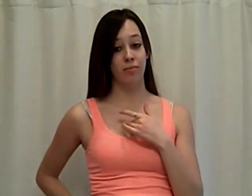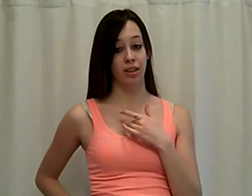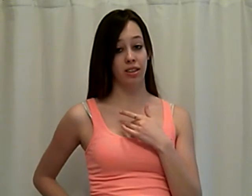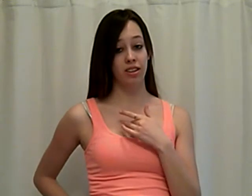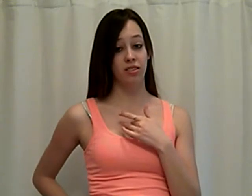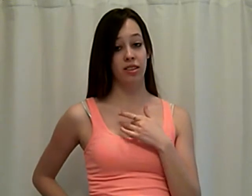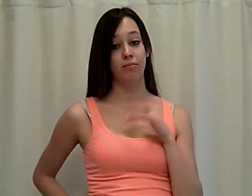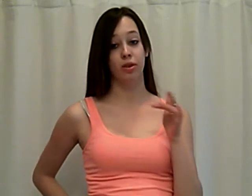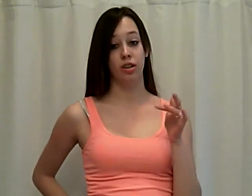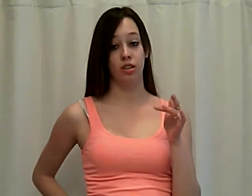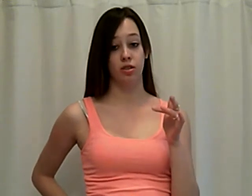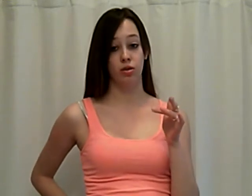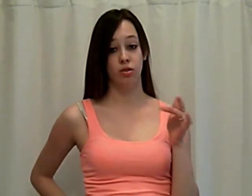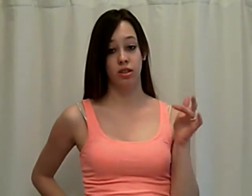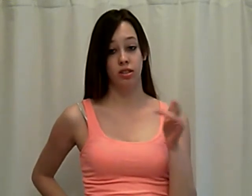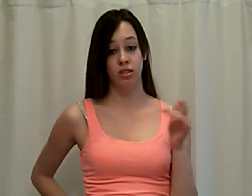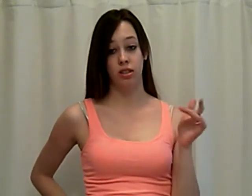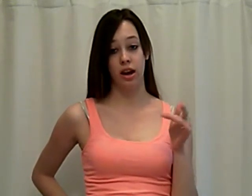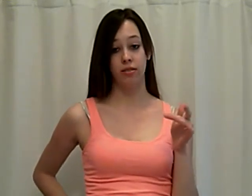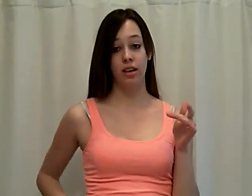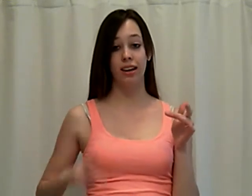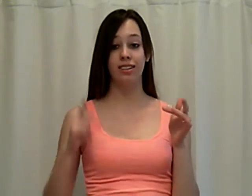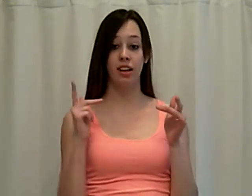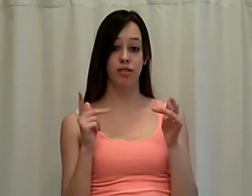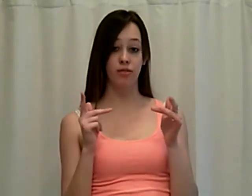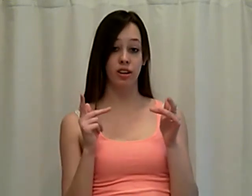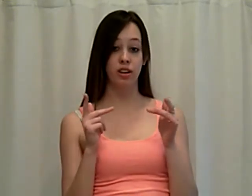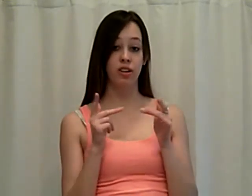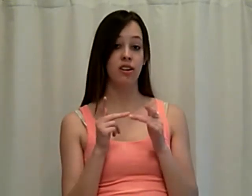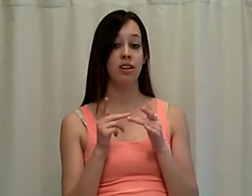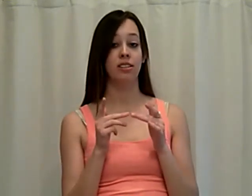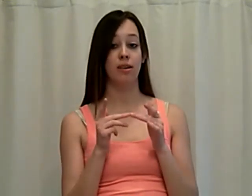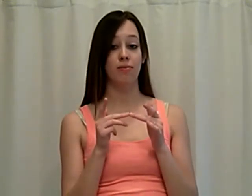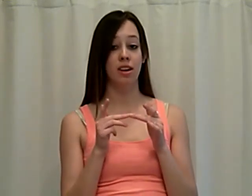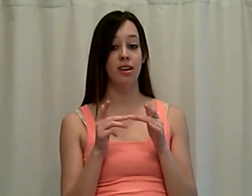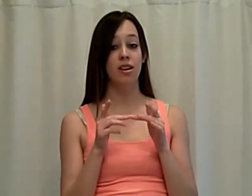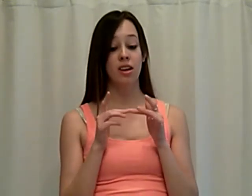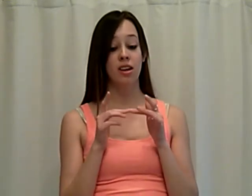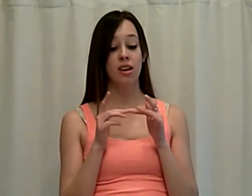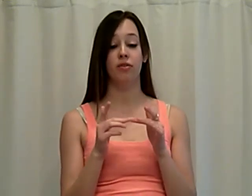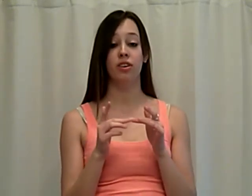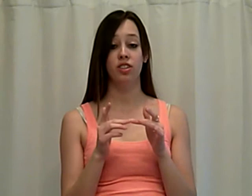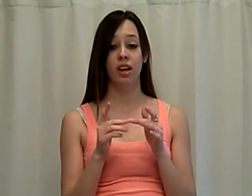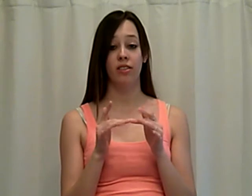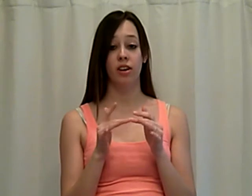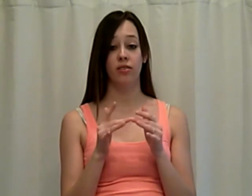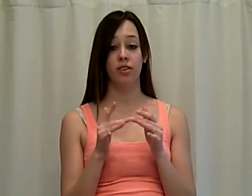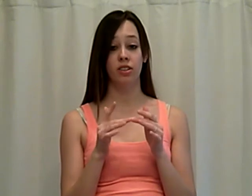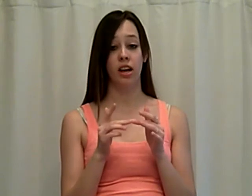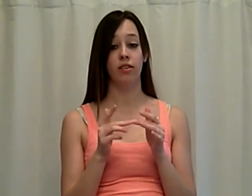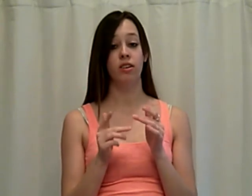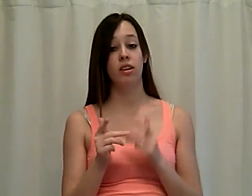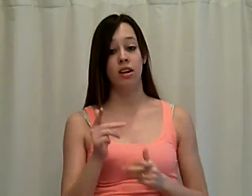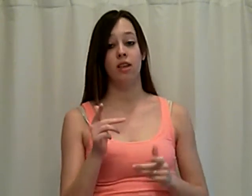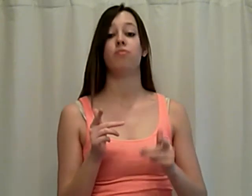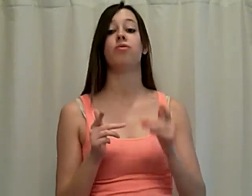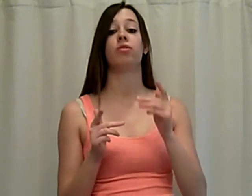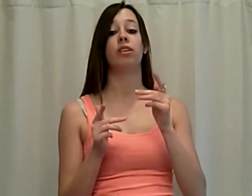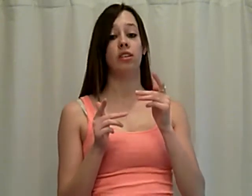like this, but turn it towards the outside, take out the finger, same thing, middle fingers together, other fingers out, and move in the